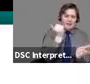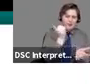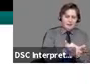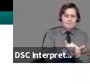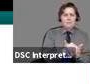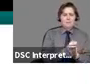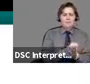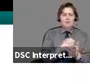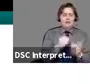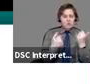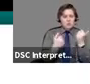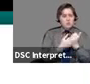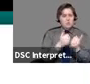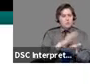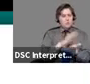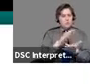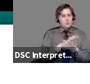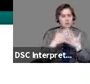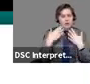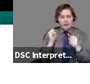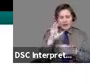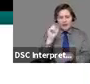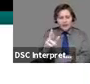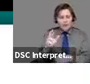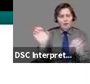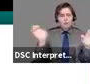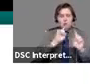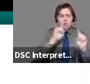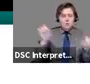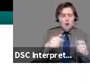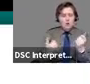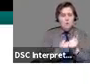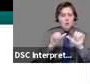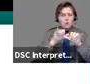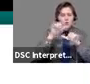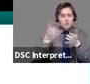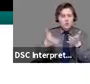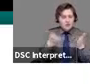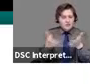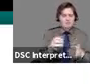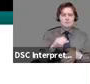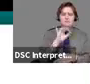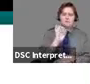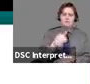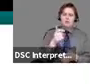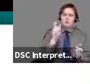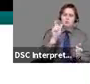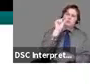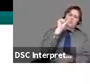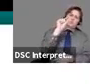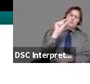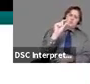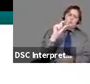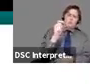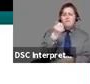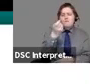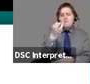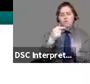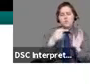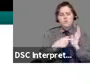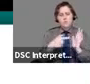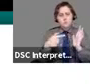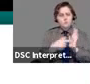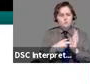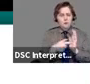it supports schools, healthcare, emergency response support services. Those are just a very small few